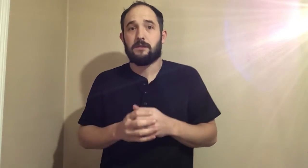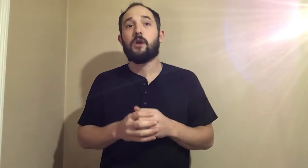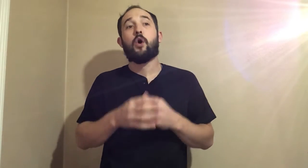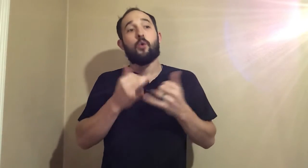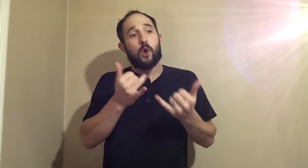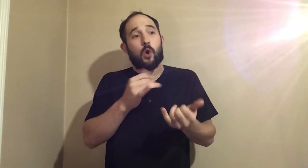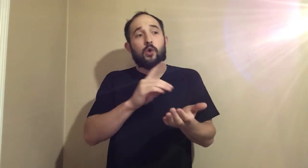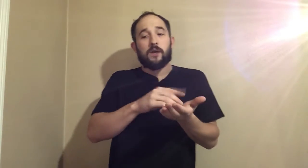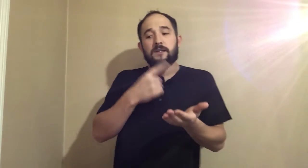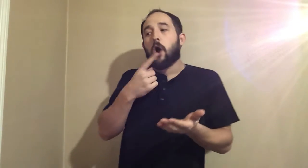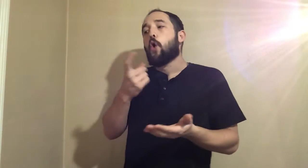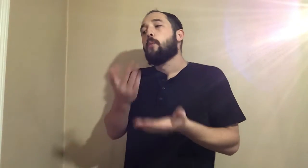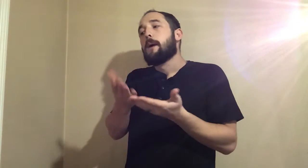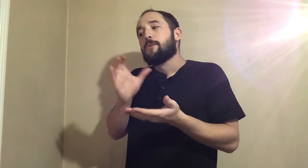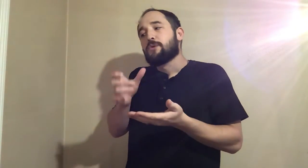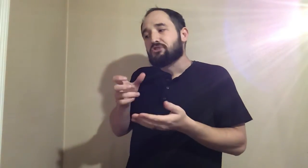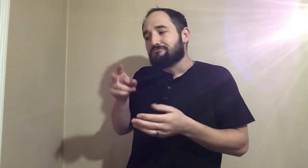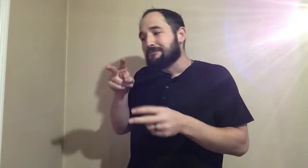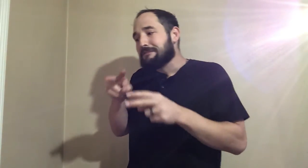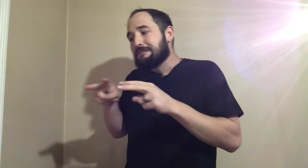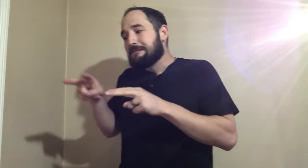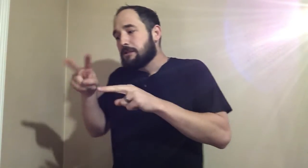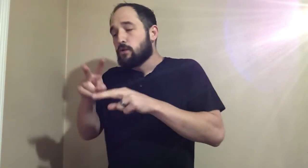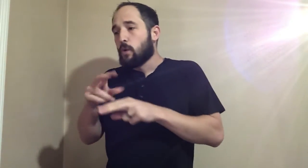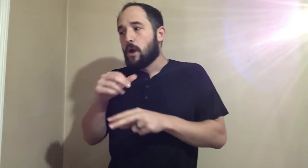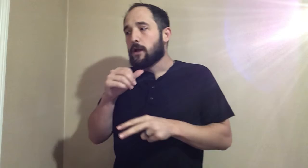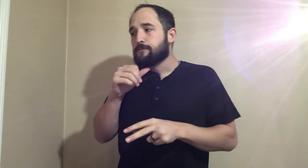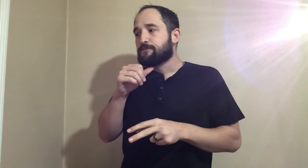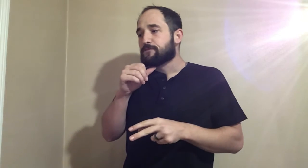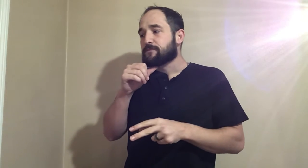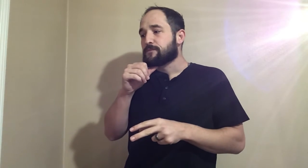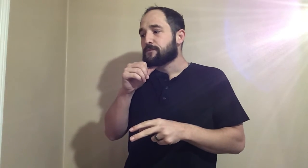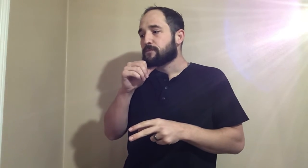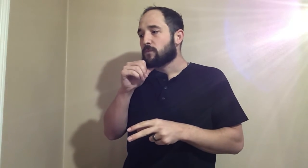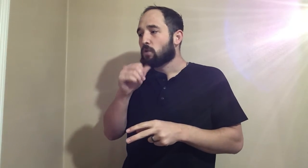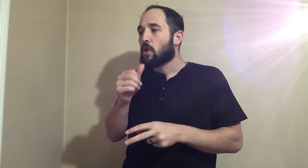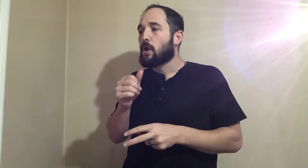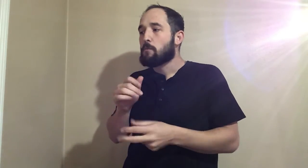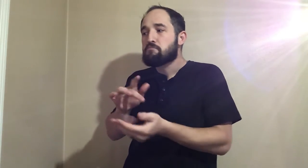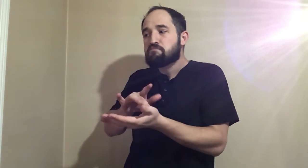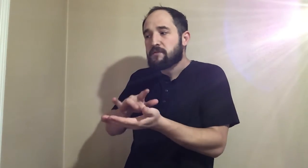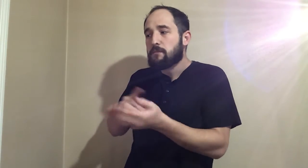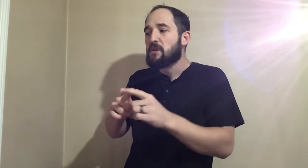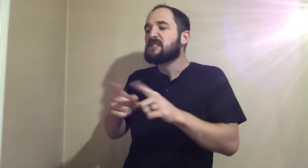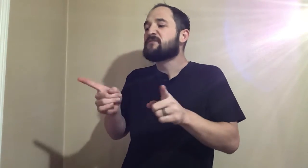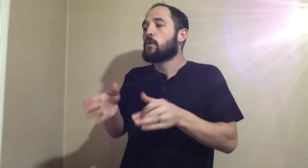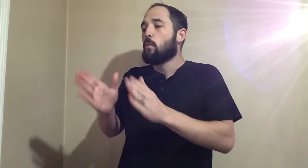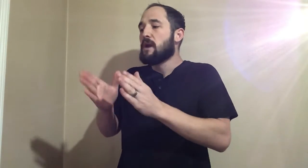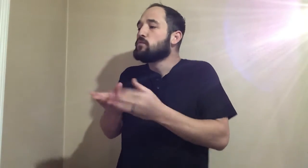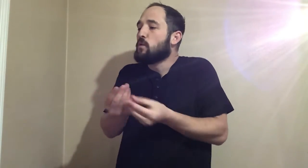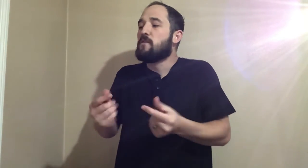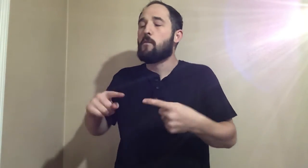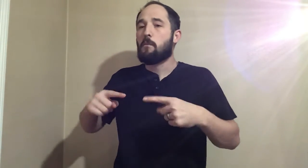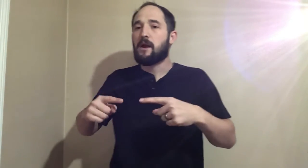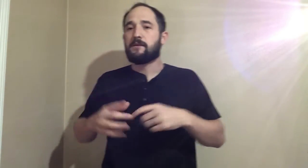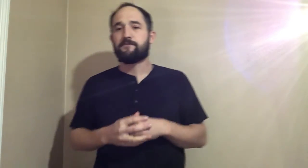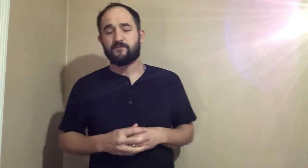non-pharmacologic methods of pain management, including improving her spiritual health. Today she's having a follow-up with the